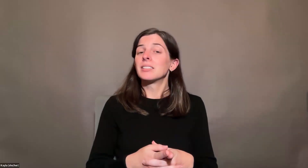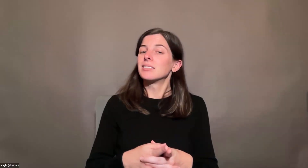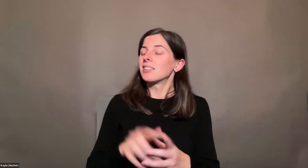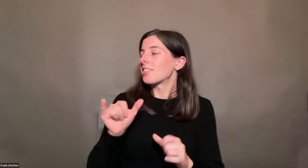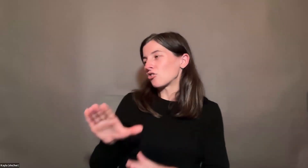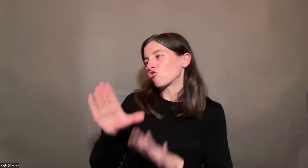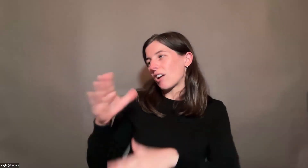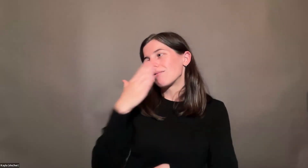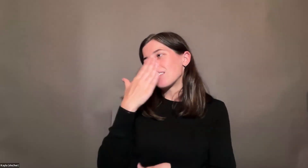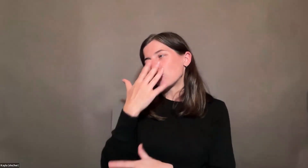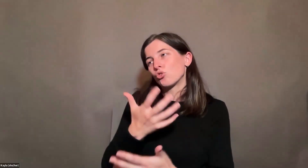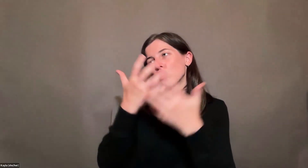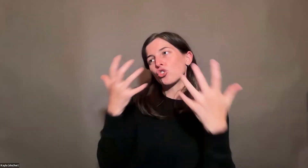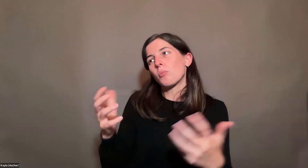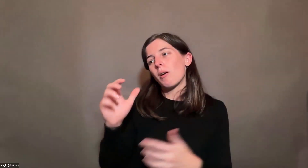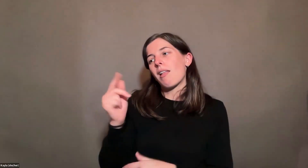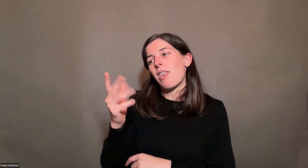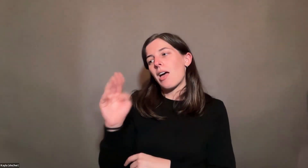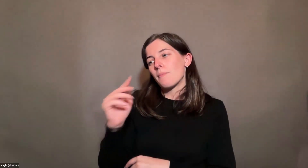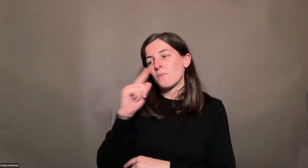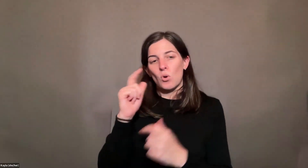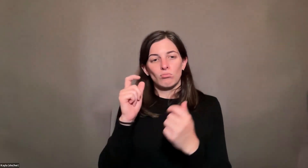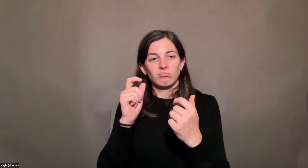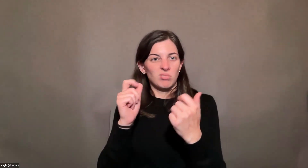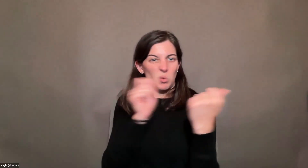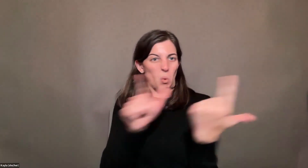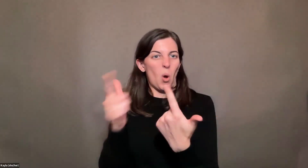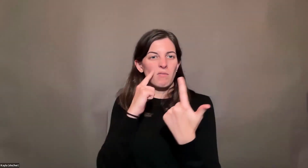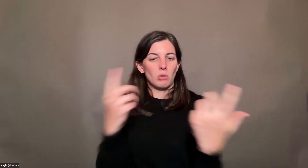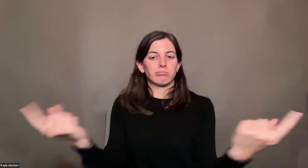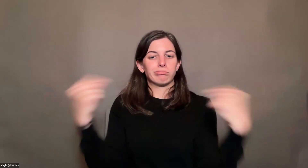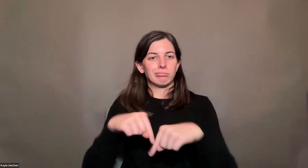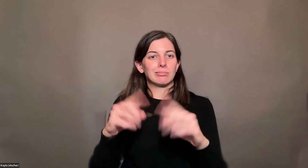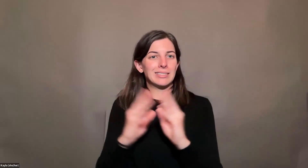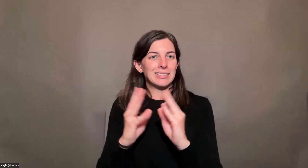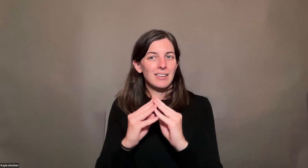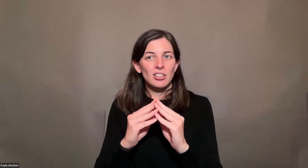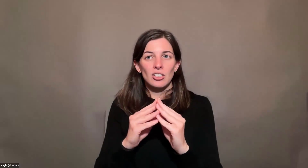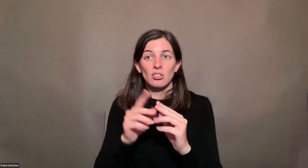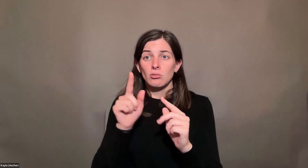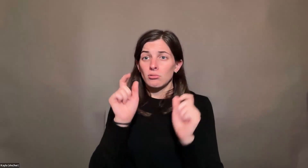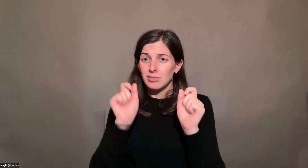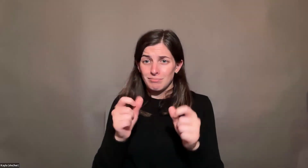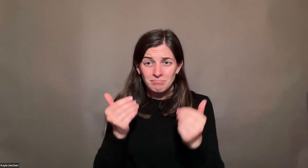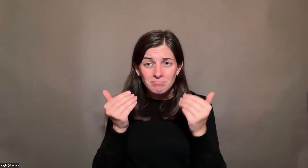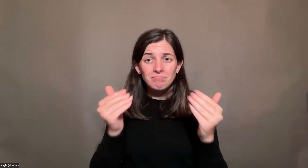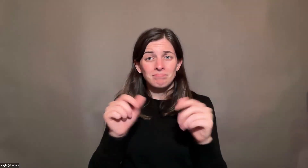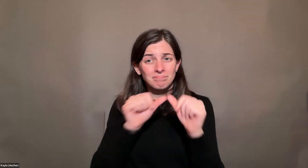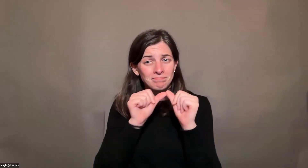you so much, everyone, for attending the session with Anam Hussain. You can continue your conversation in chat